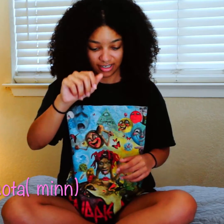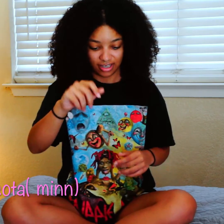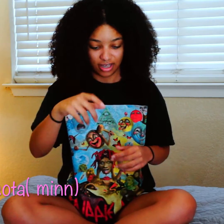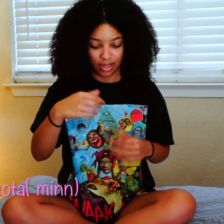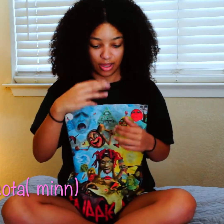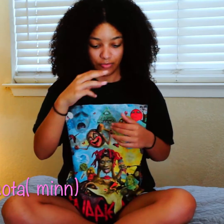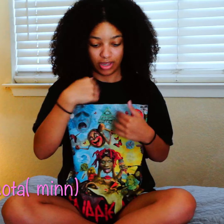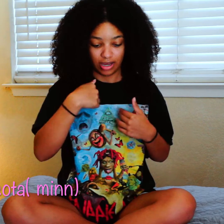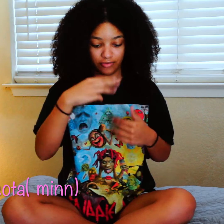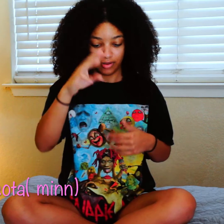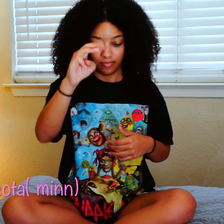We have